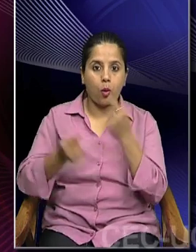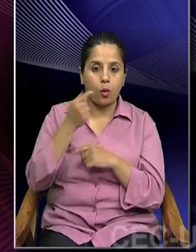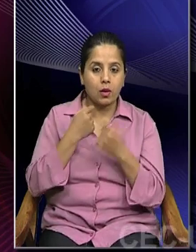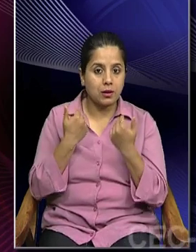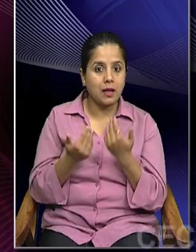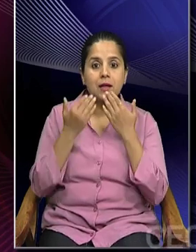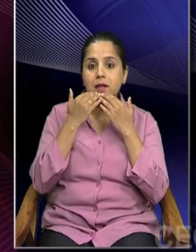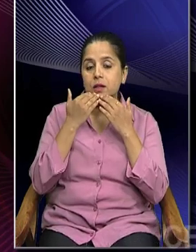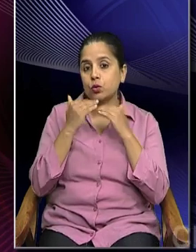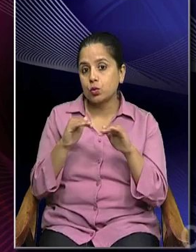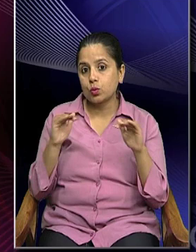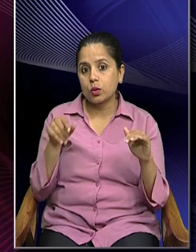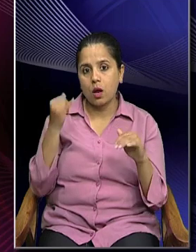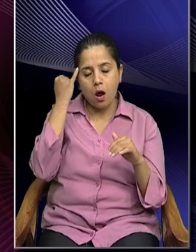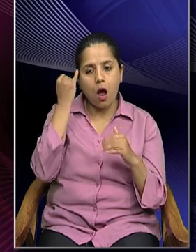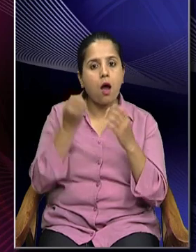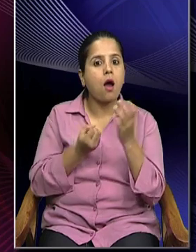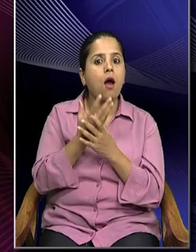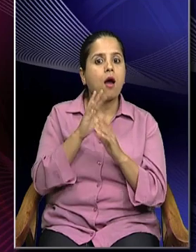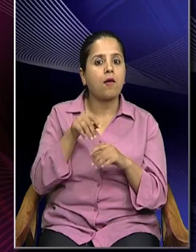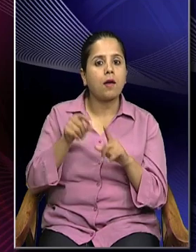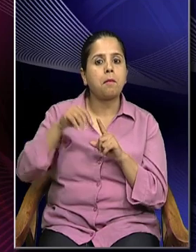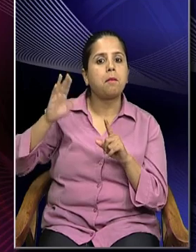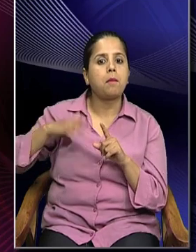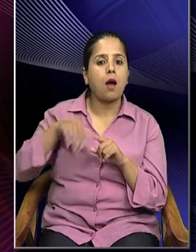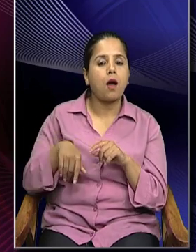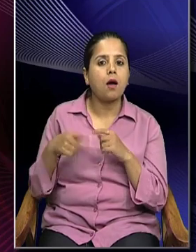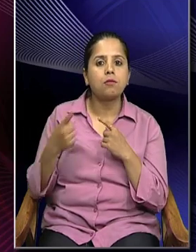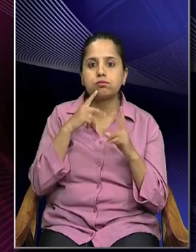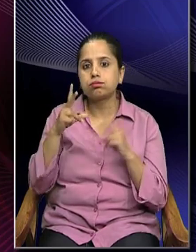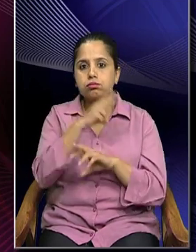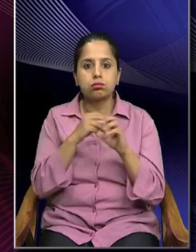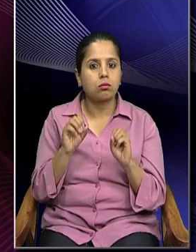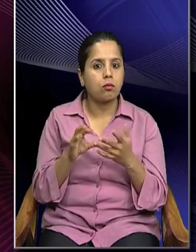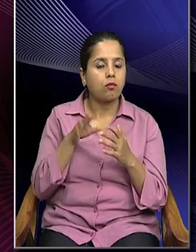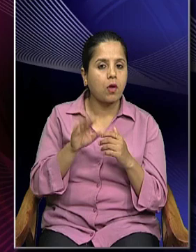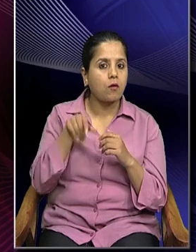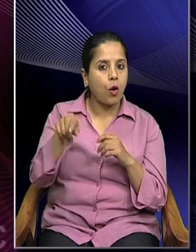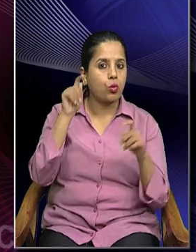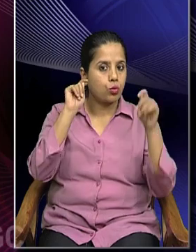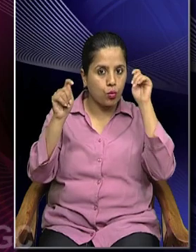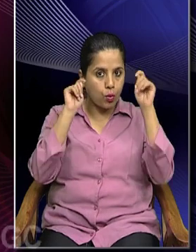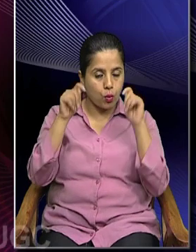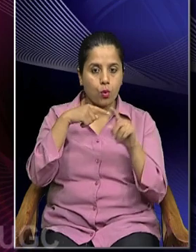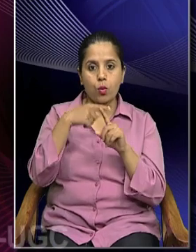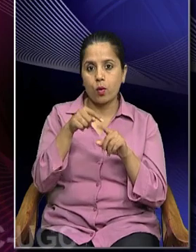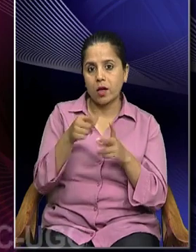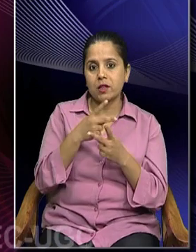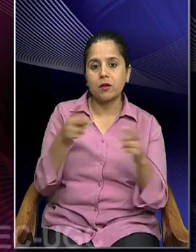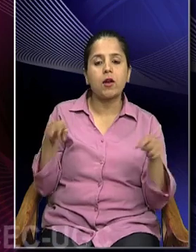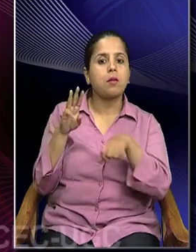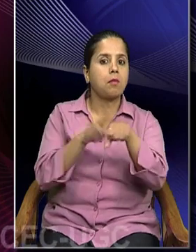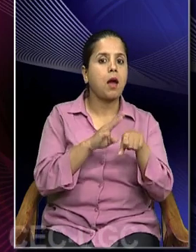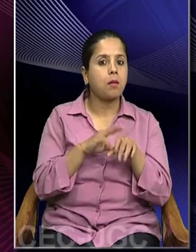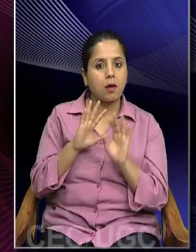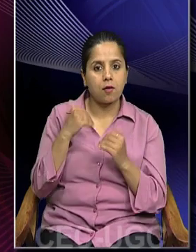the students simulate a parliamentary debate taking on roles as a different members